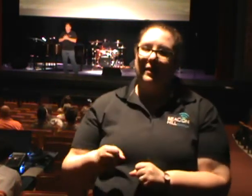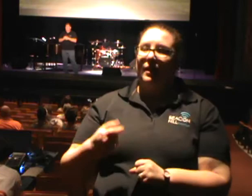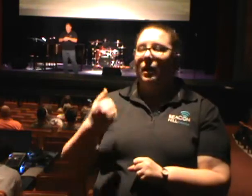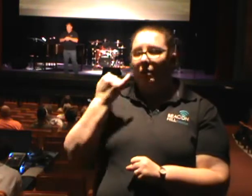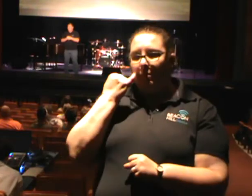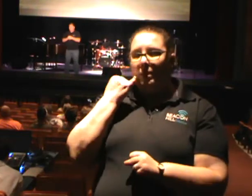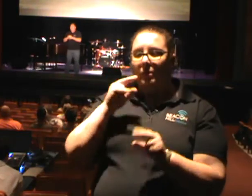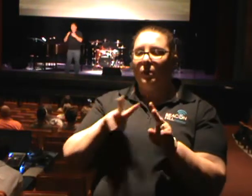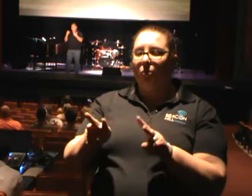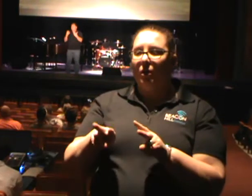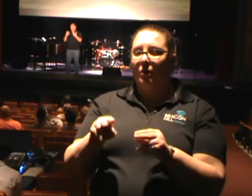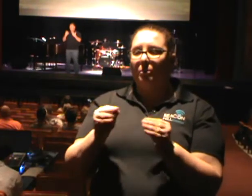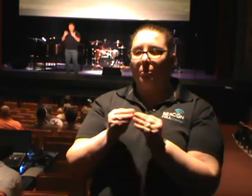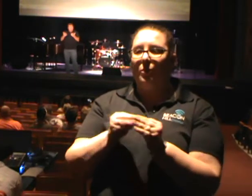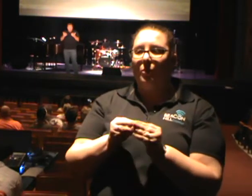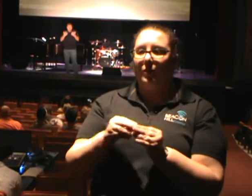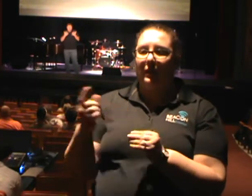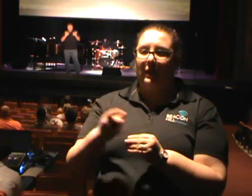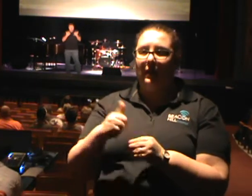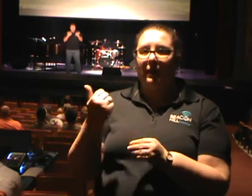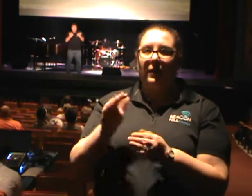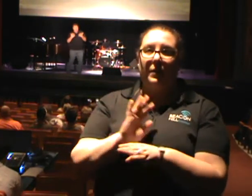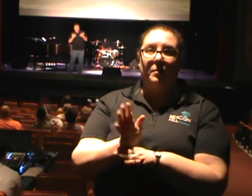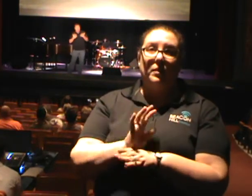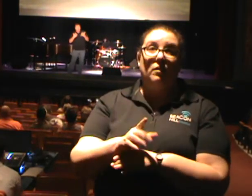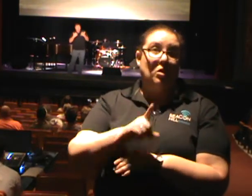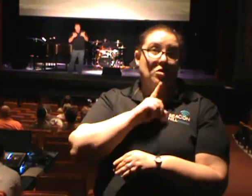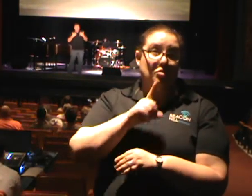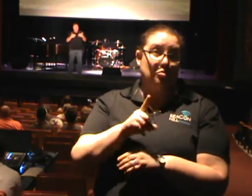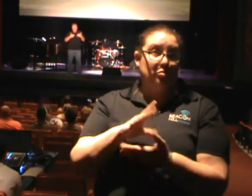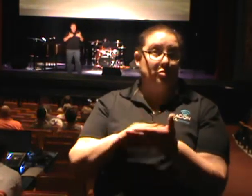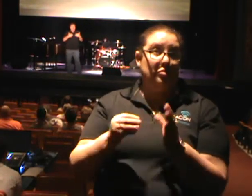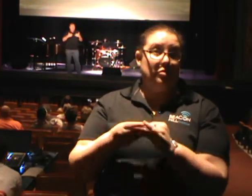any movie I ever have. It's one of these great, it's a true story.